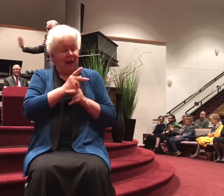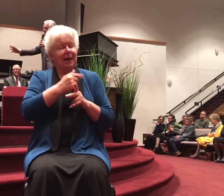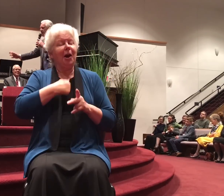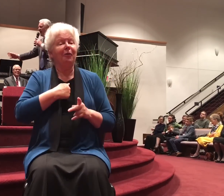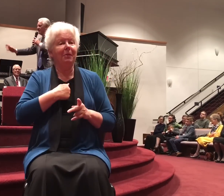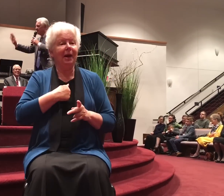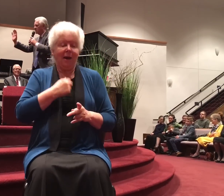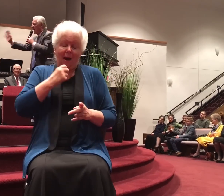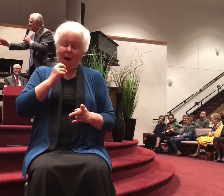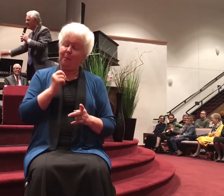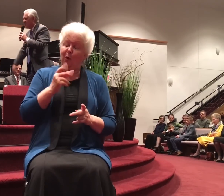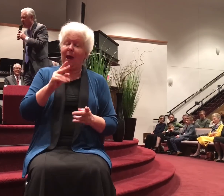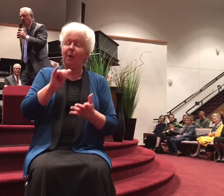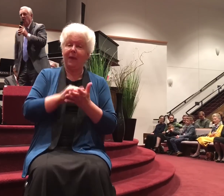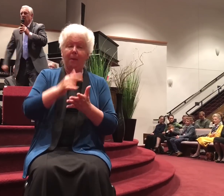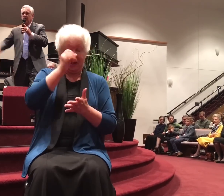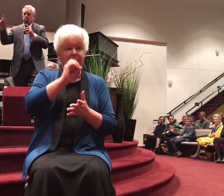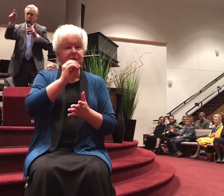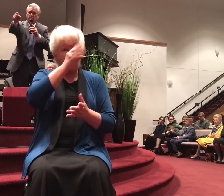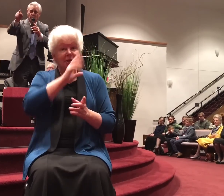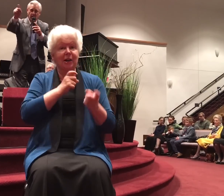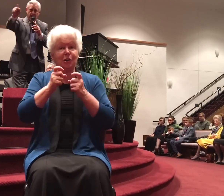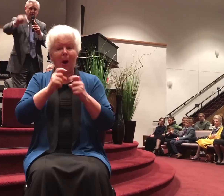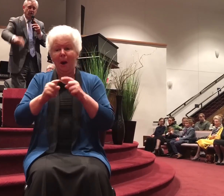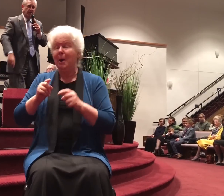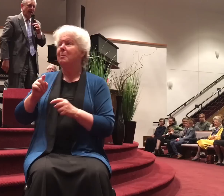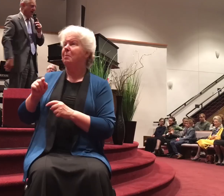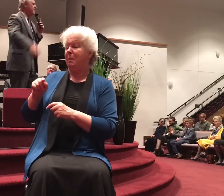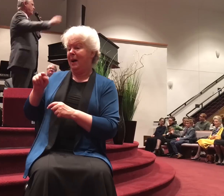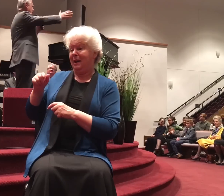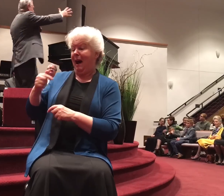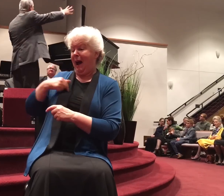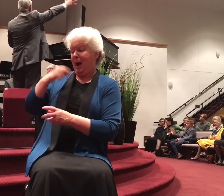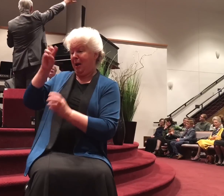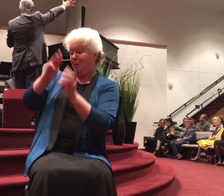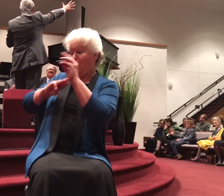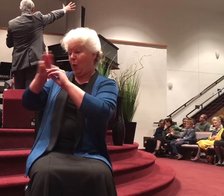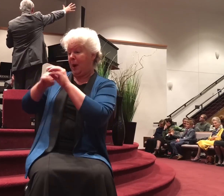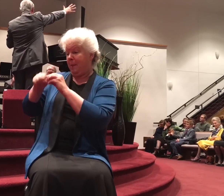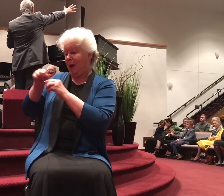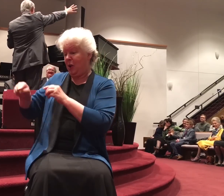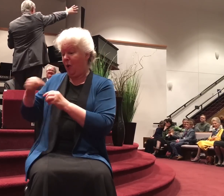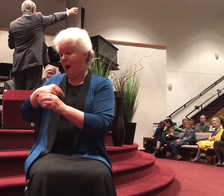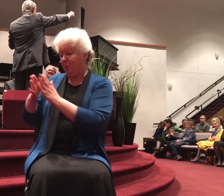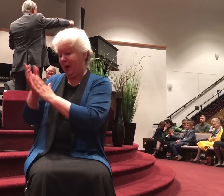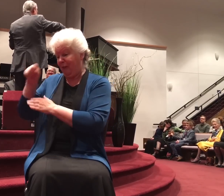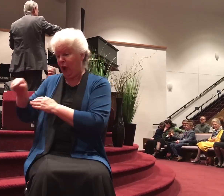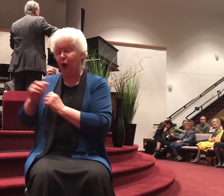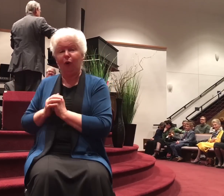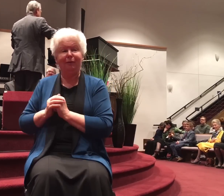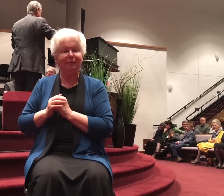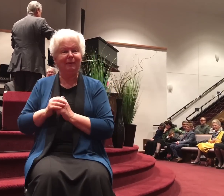I'm okay with that because God's in control. But you're the one I'm worried about. I'm praying for you.